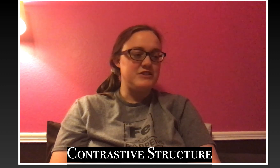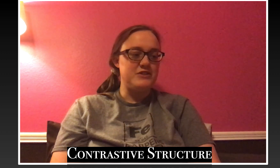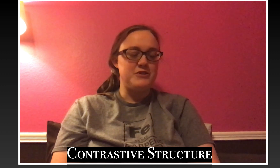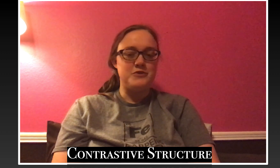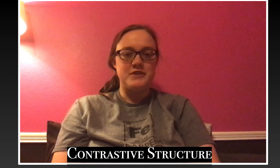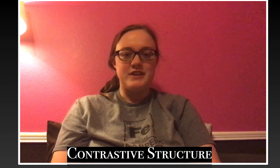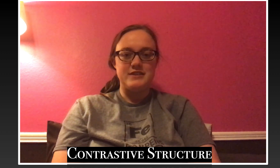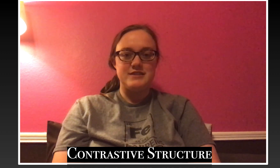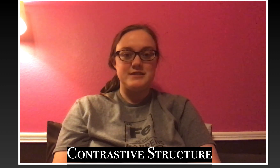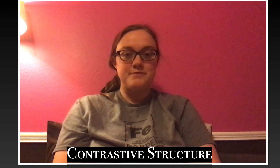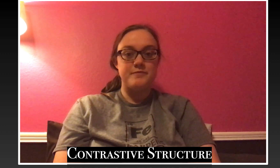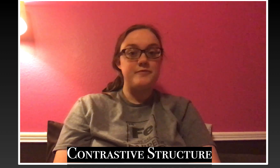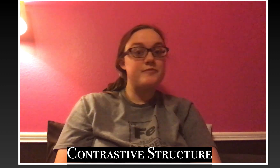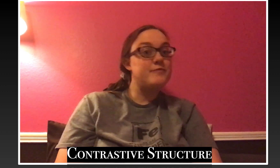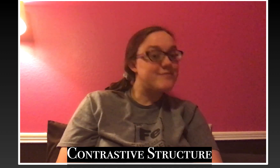do this.